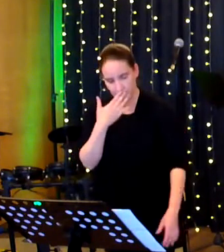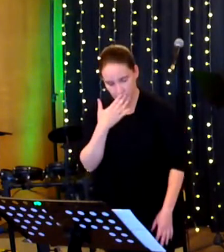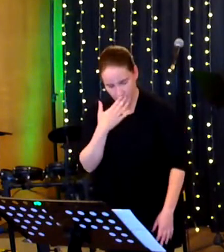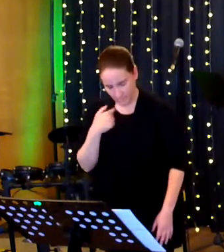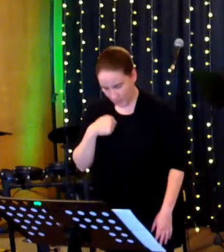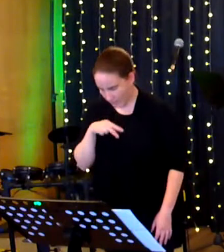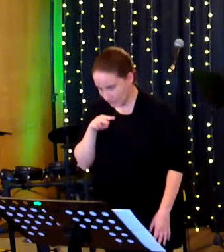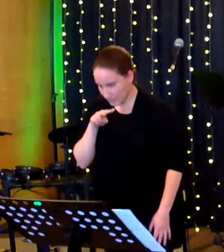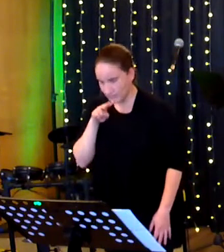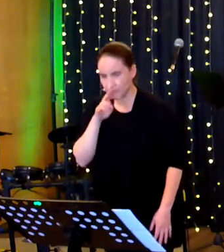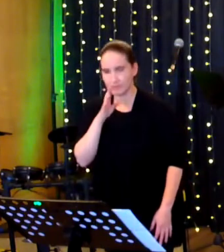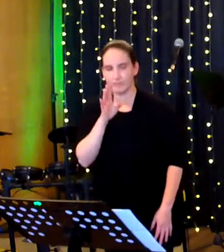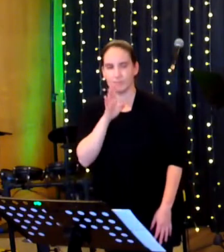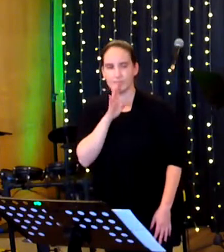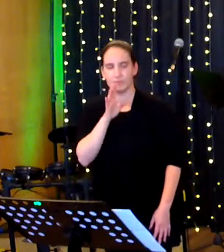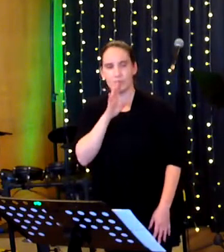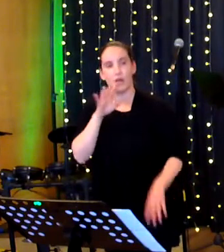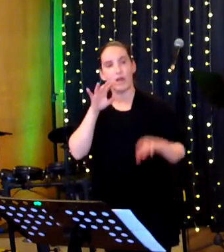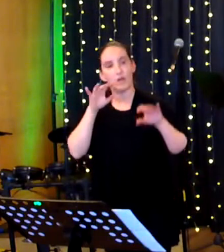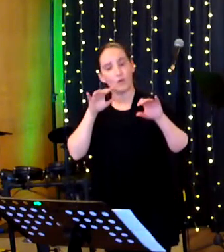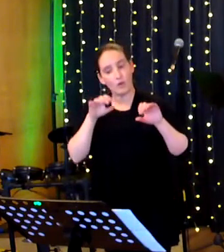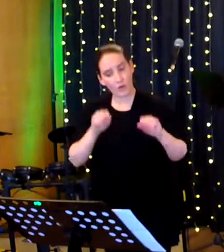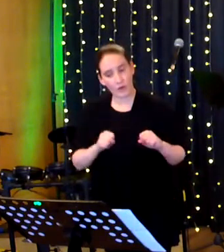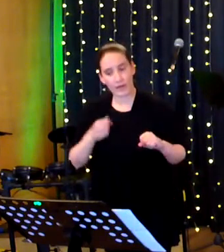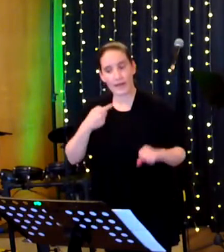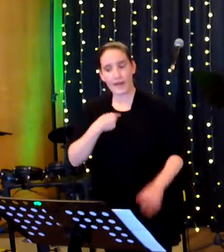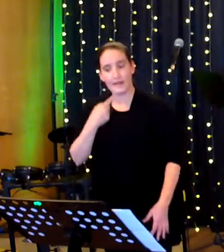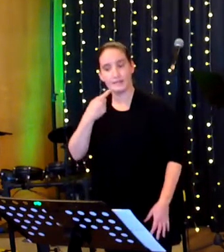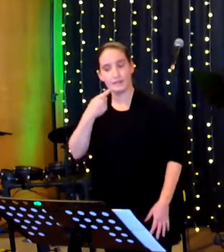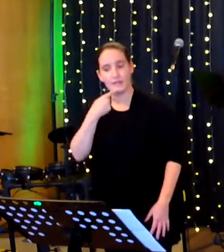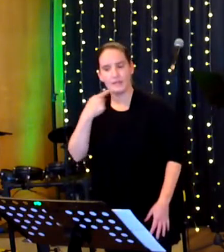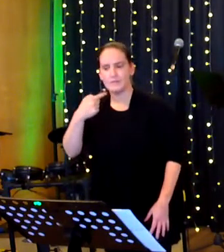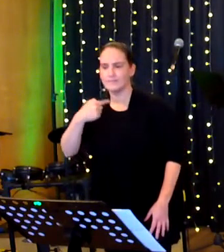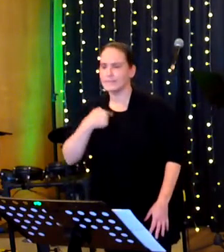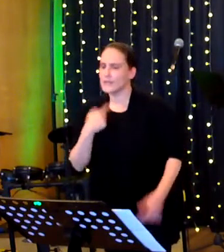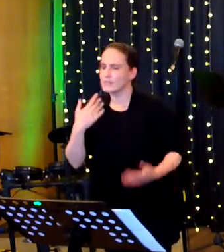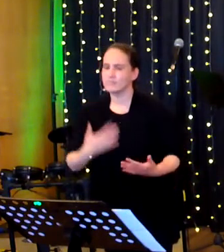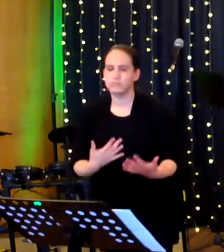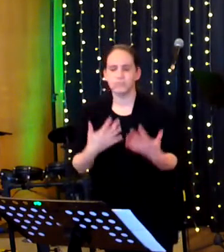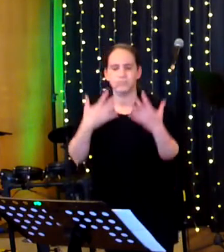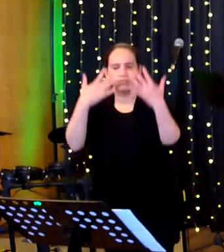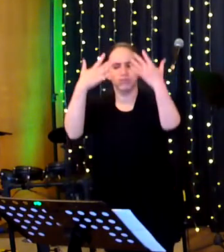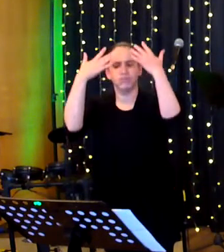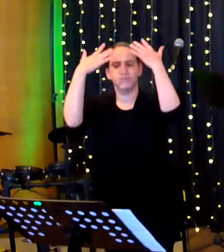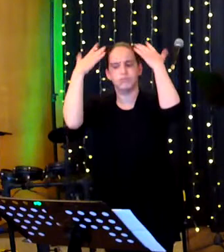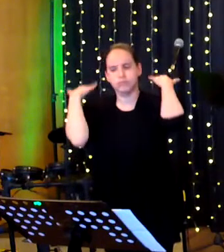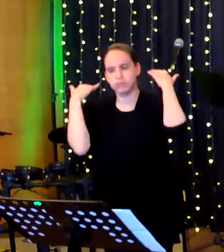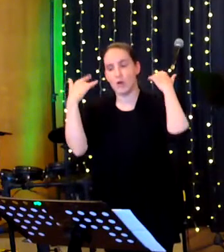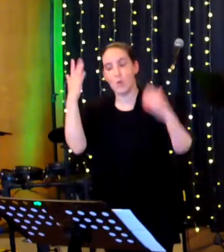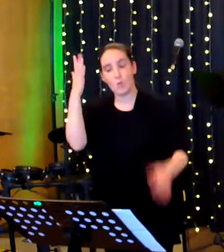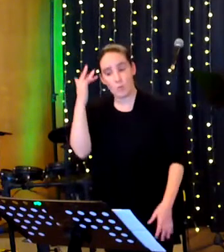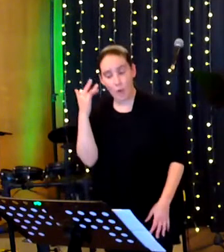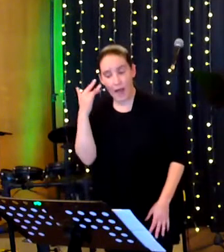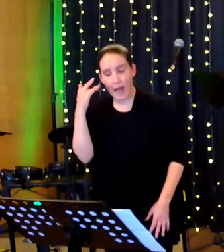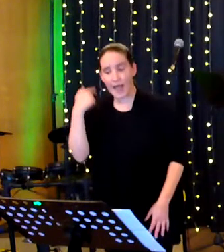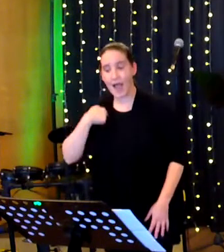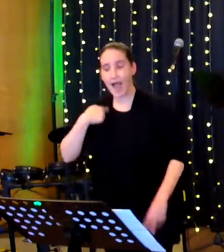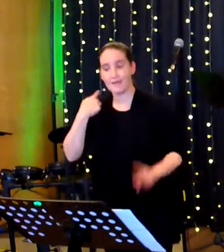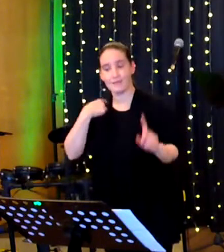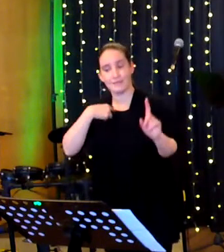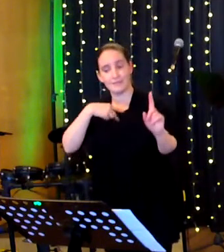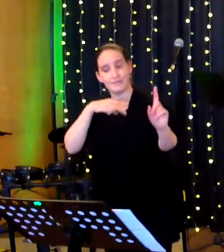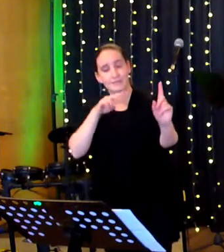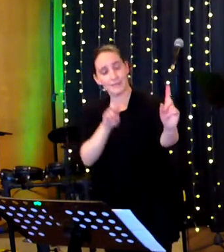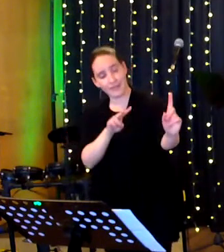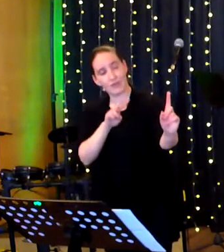mouth, and I began to speak. I said to the one standing in front of me, 'I am filled with anguish because of the vision I have seen, my